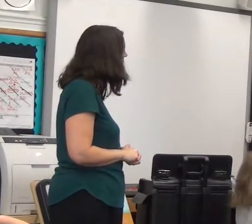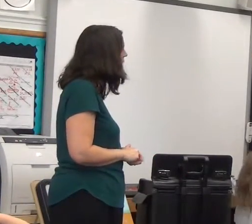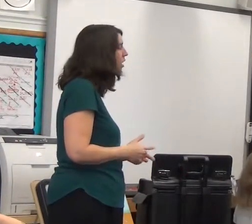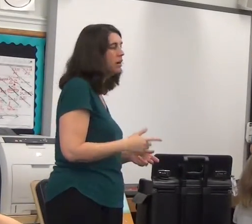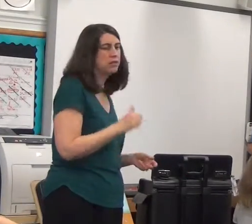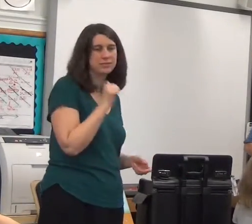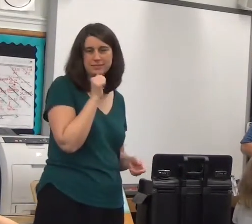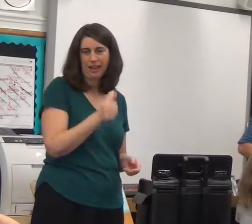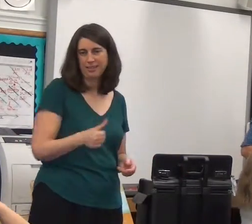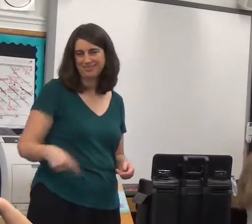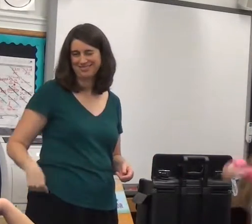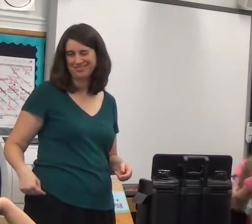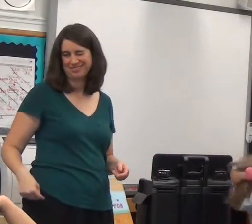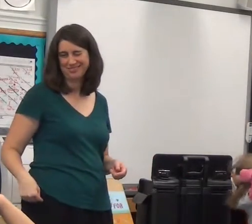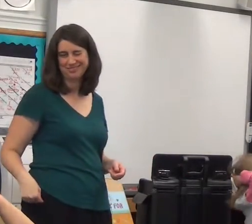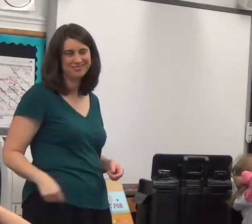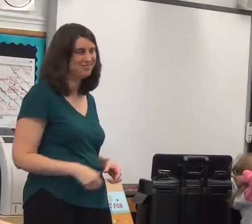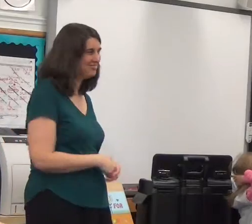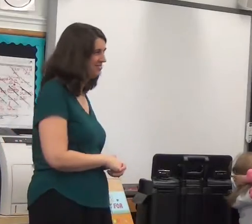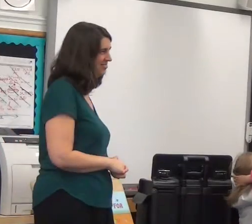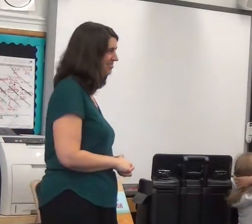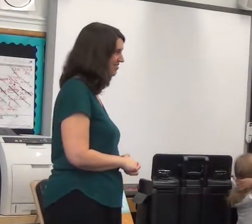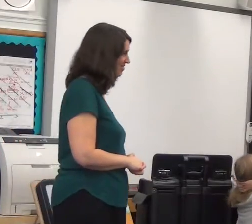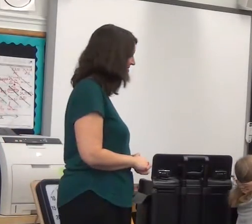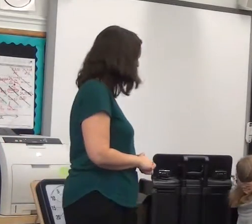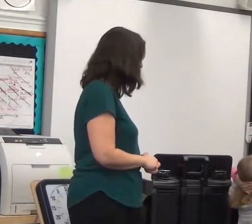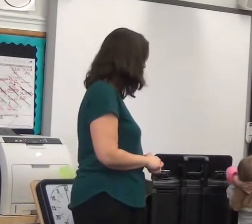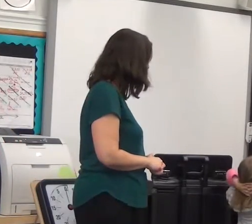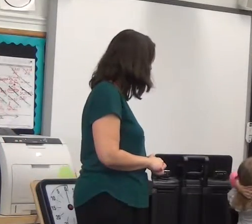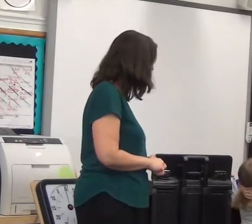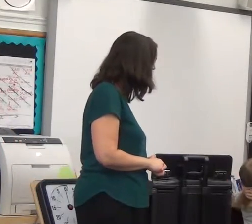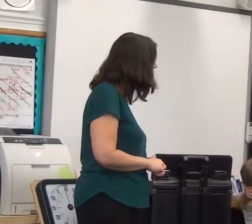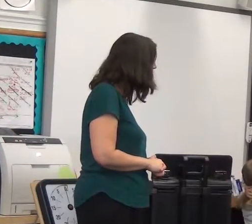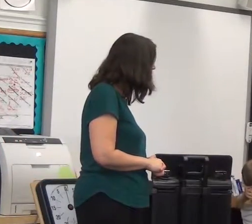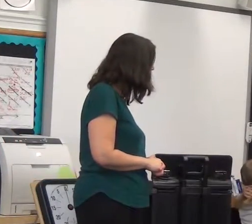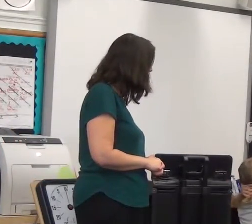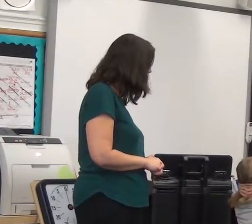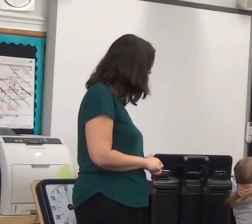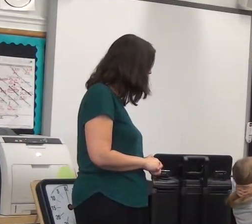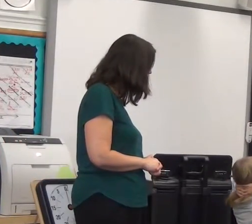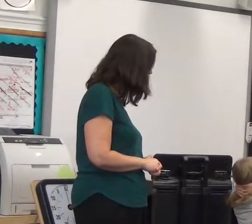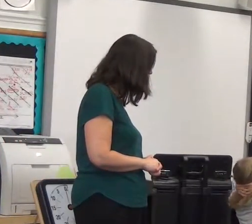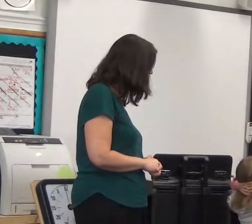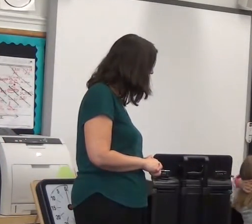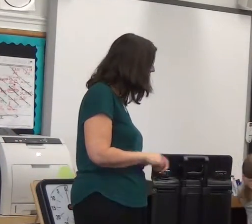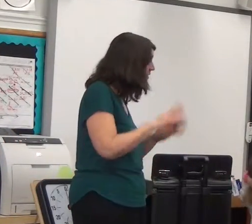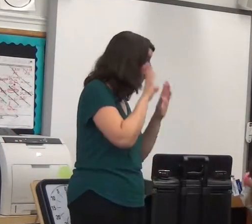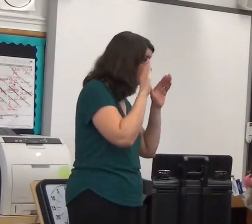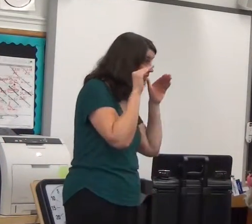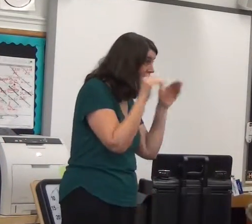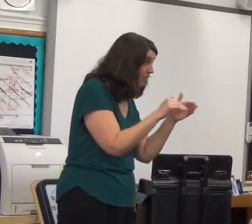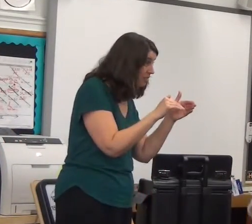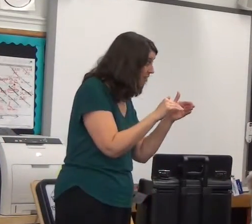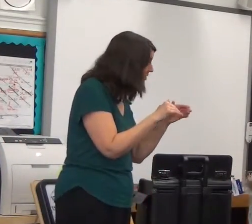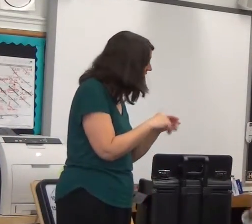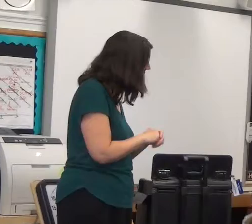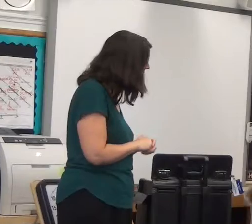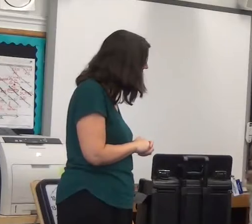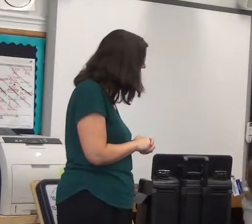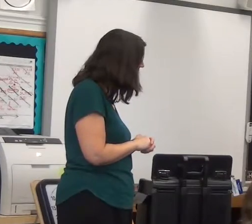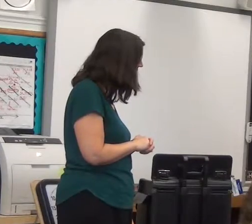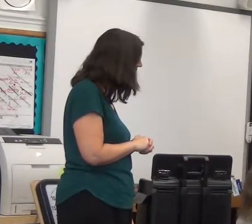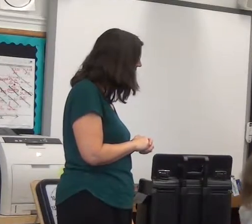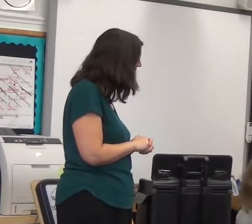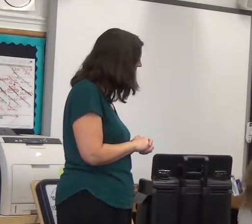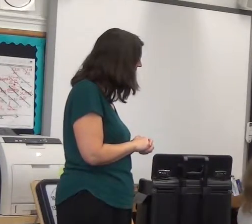I mean, it's not. The ball really is inside my pocket. But this is what I wanted you to understand, Jasmine. This is